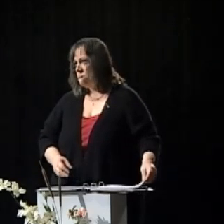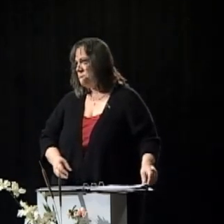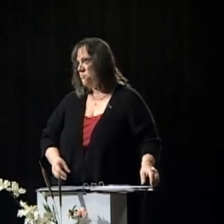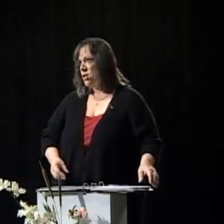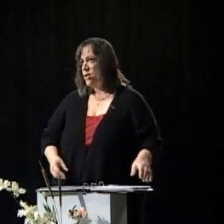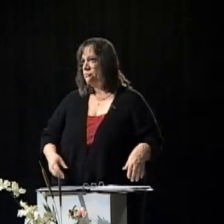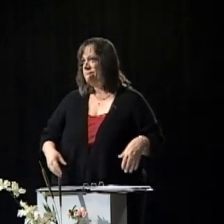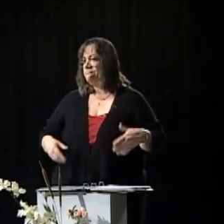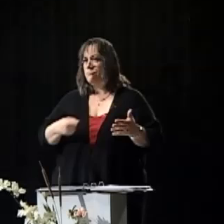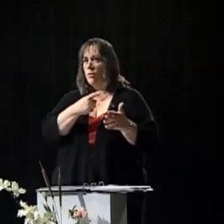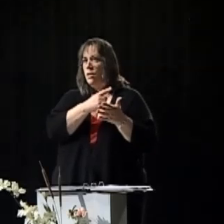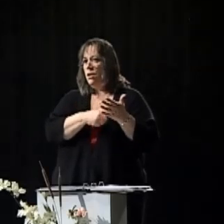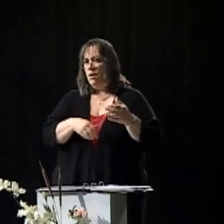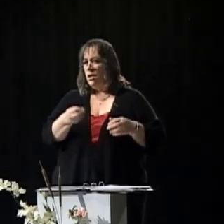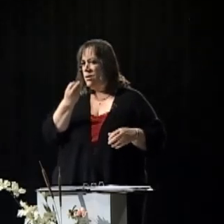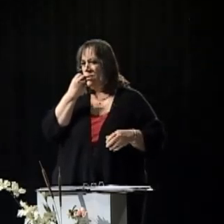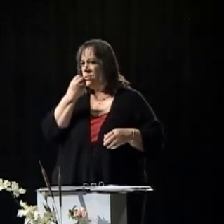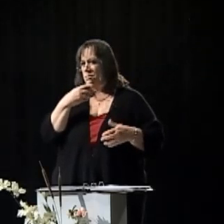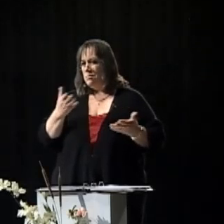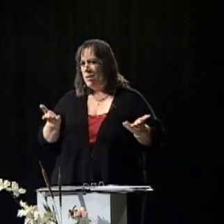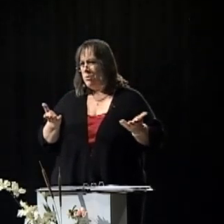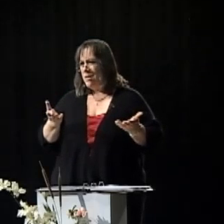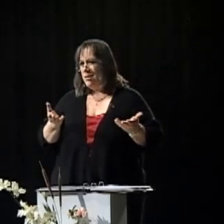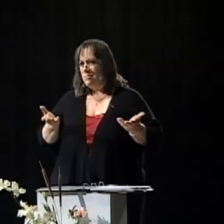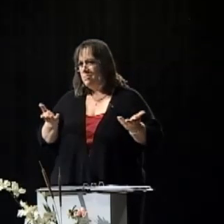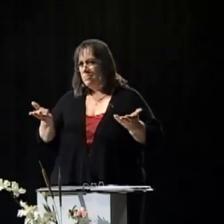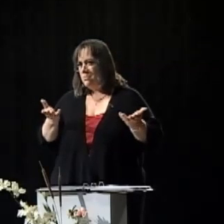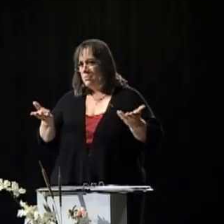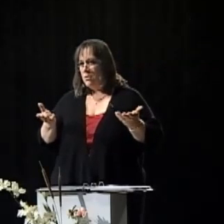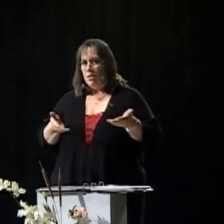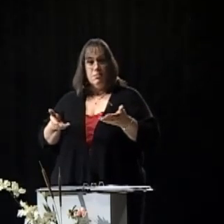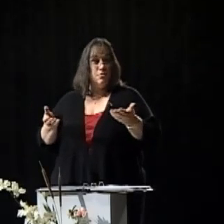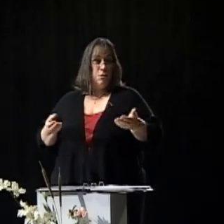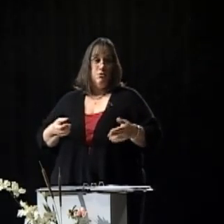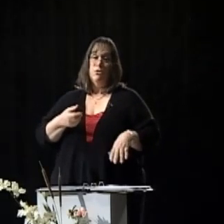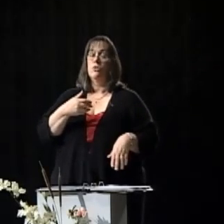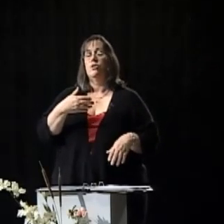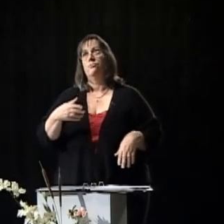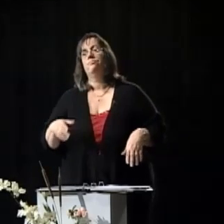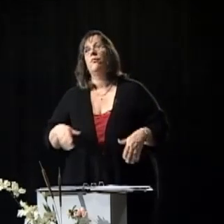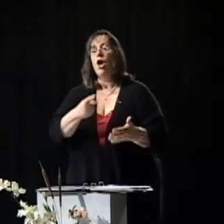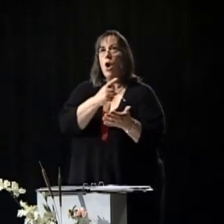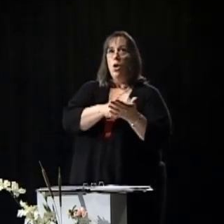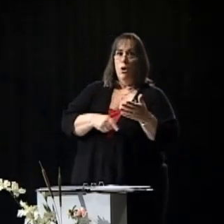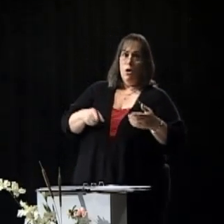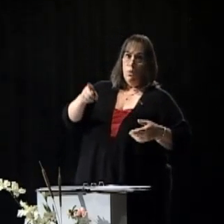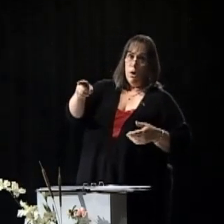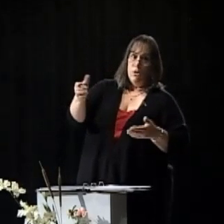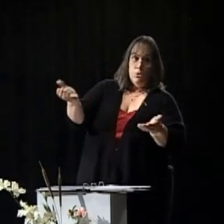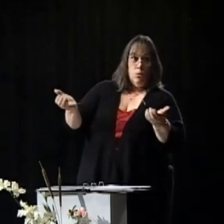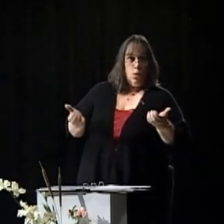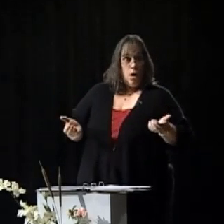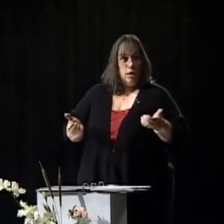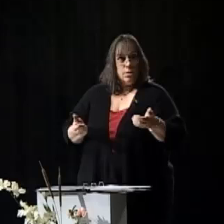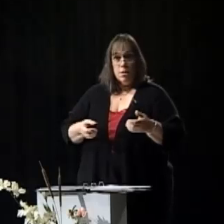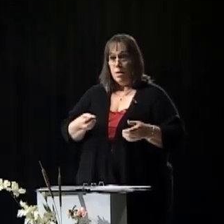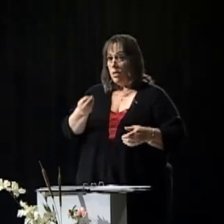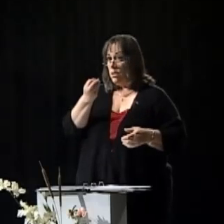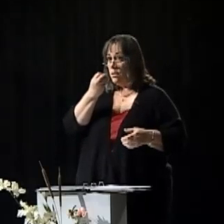You know, what do you want to eat? You can, you know, you can do what you want